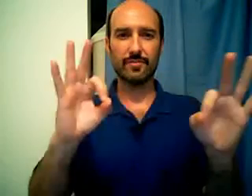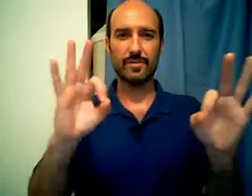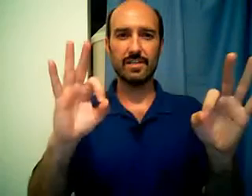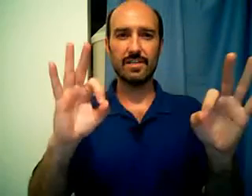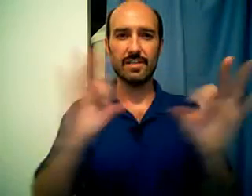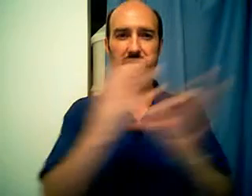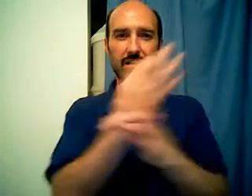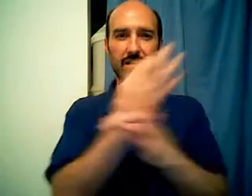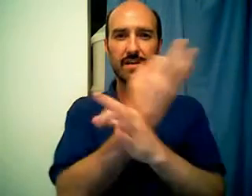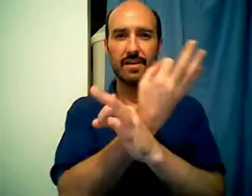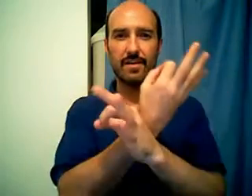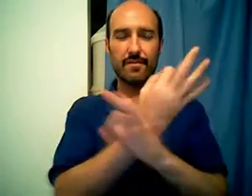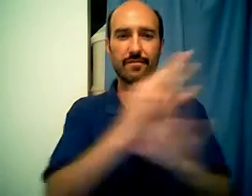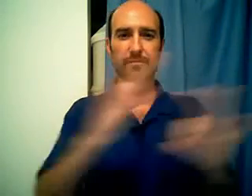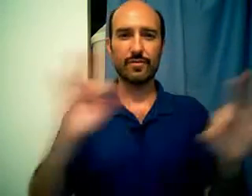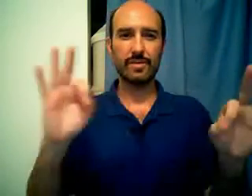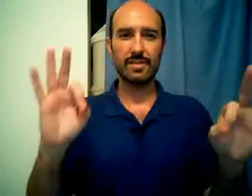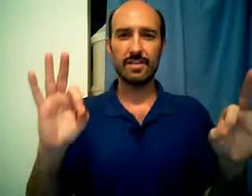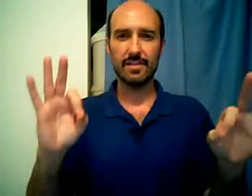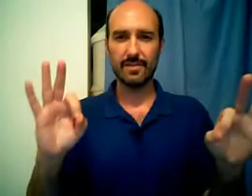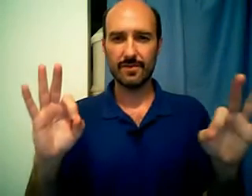Free. Free.